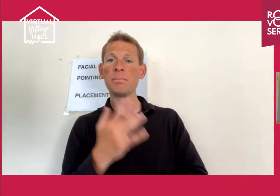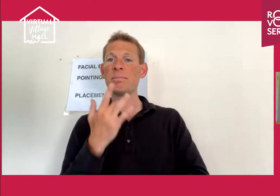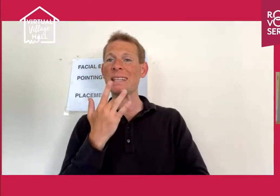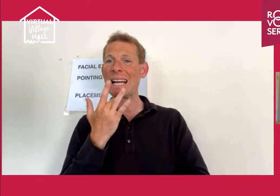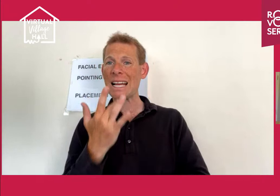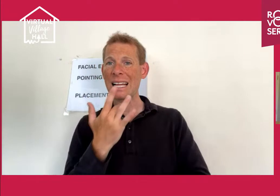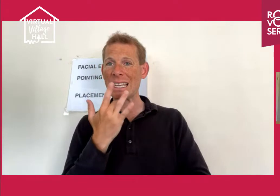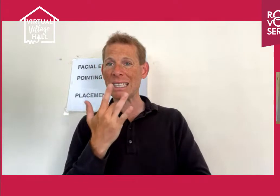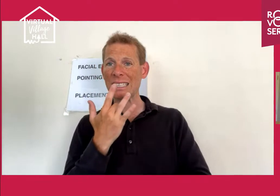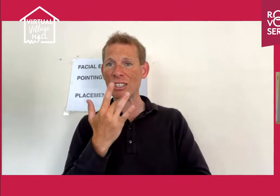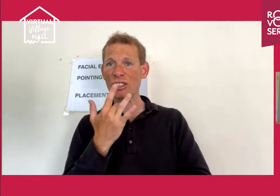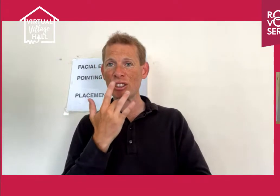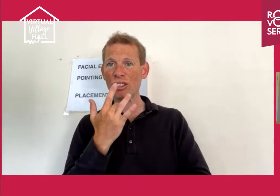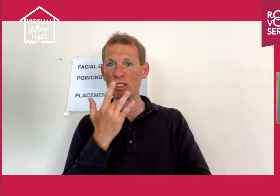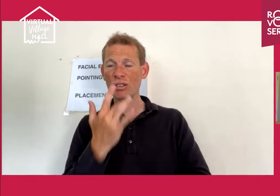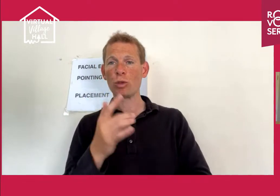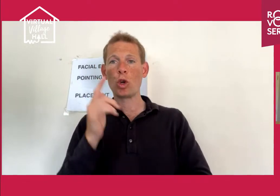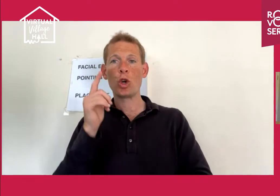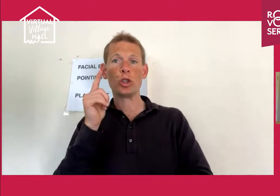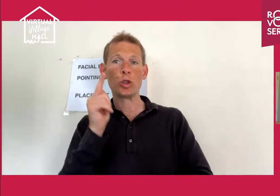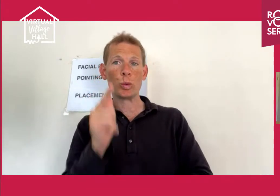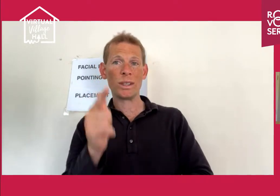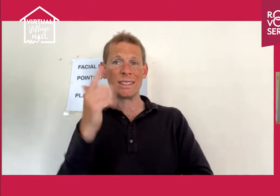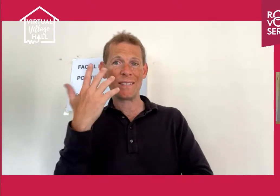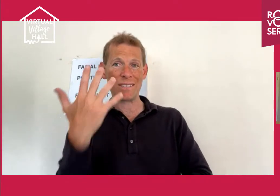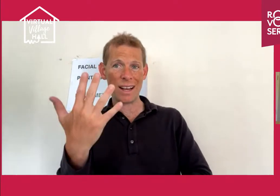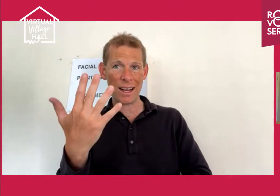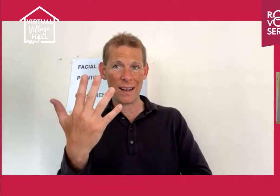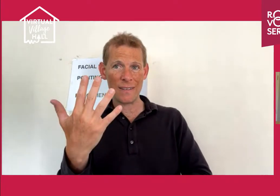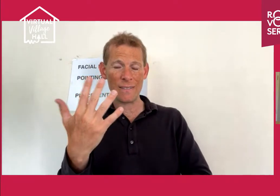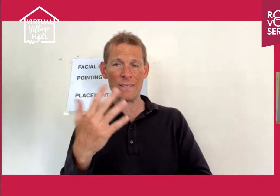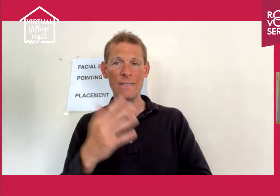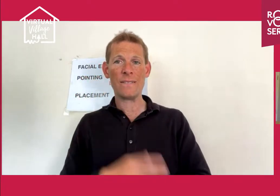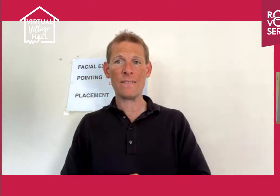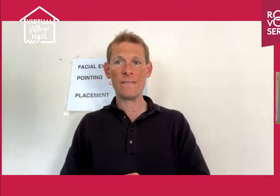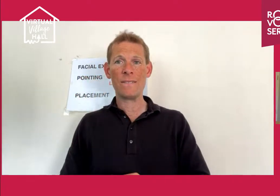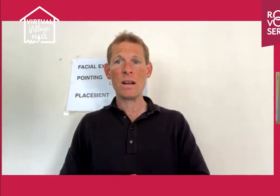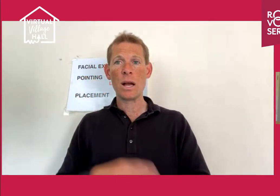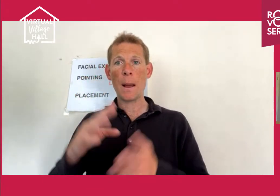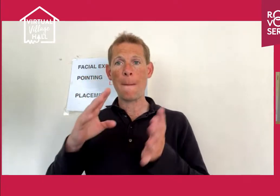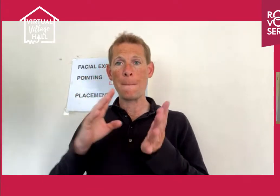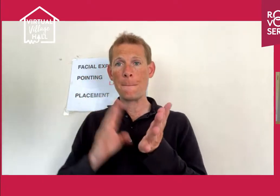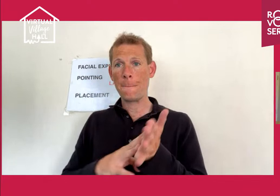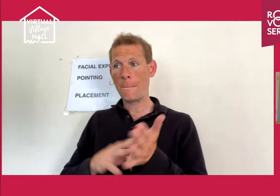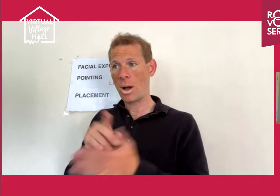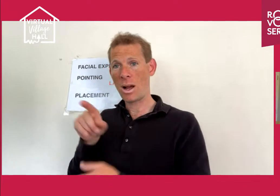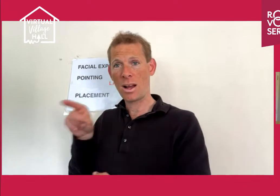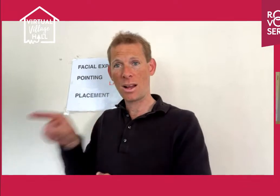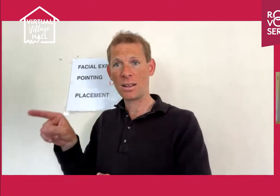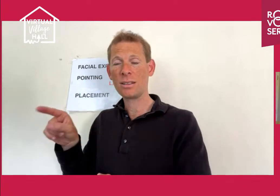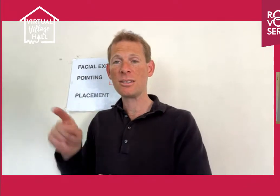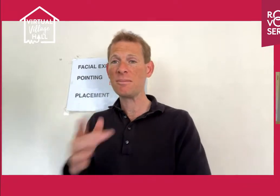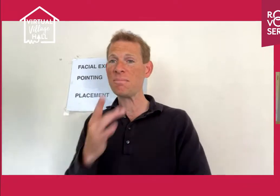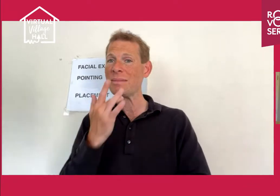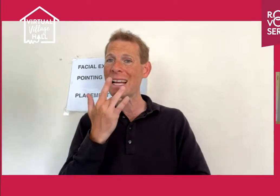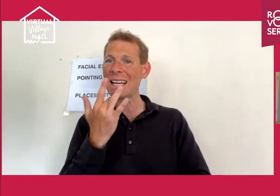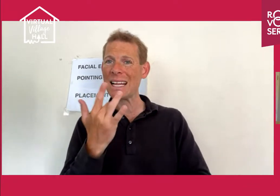over here, is age 25. Mark, who's over this